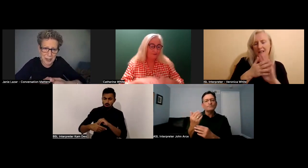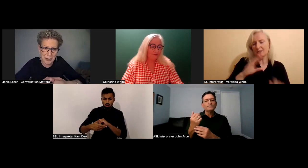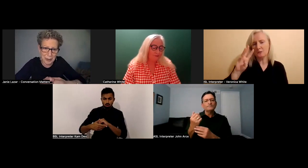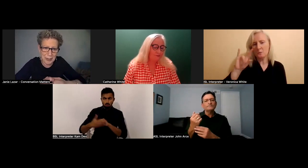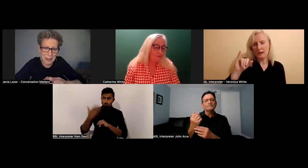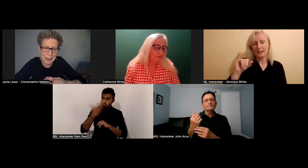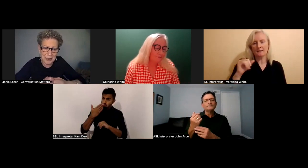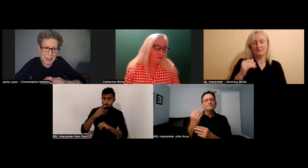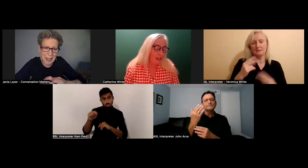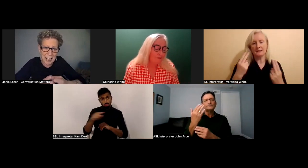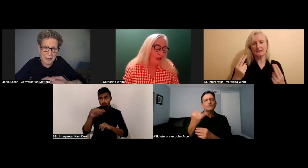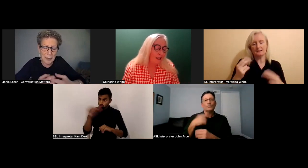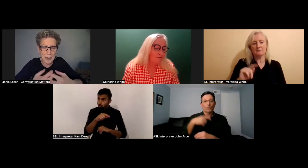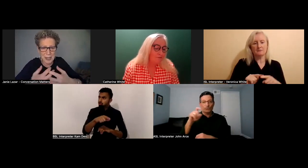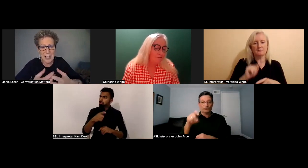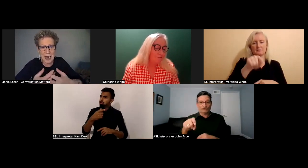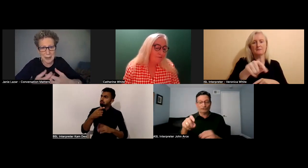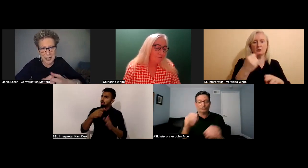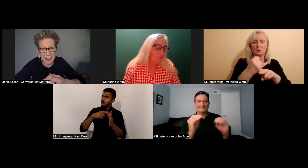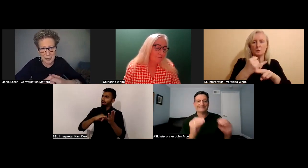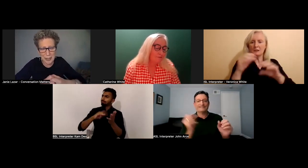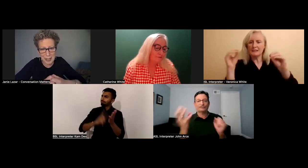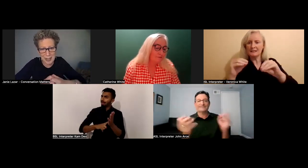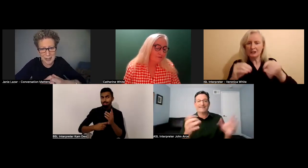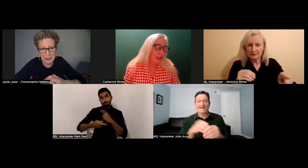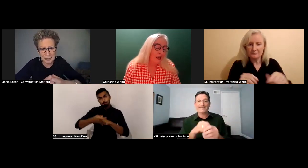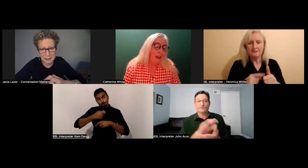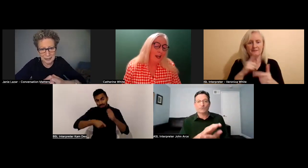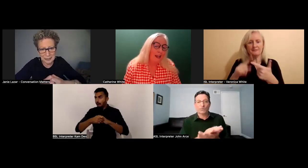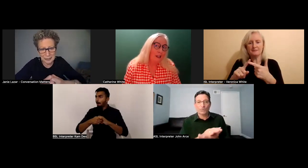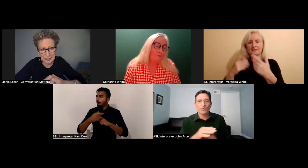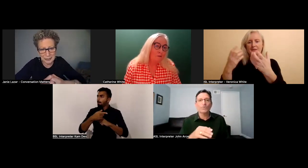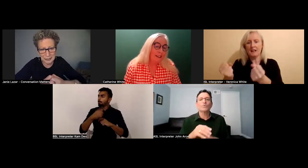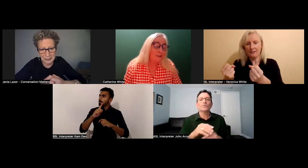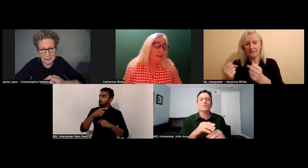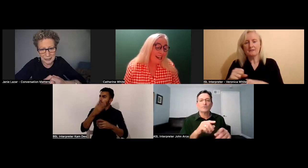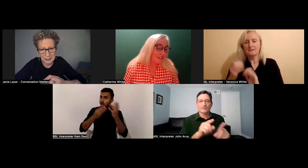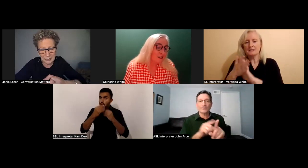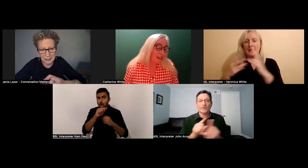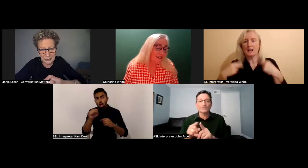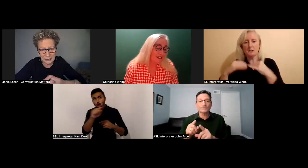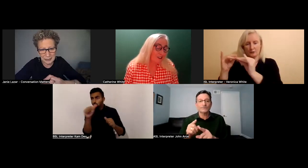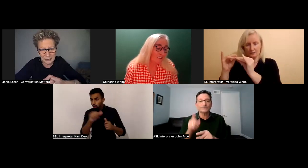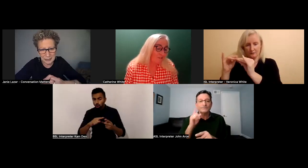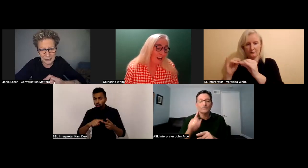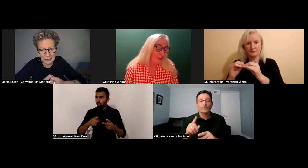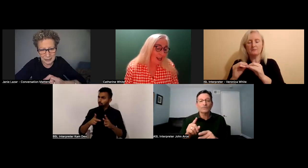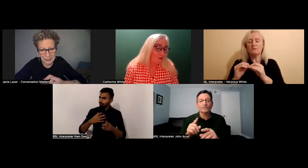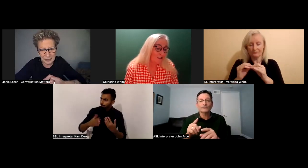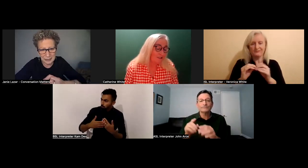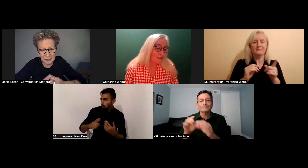in schools, Yeah. and for more sign language interpreters. It's been estimated that there